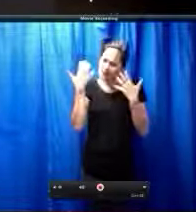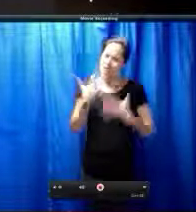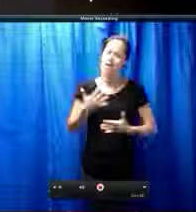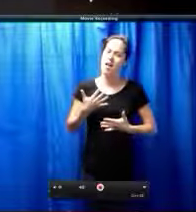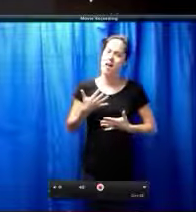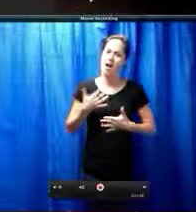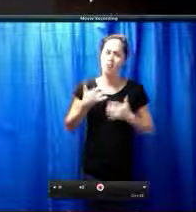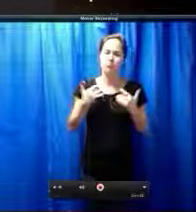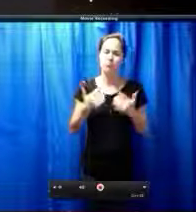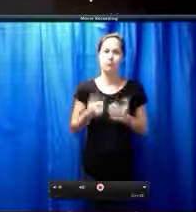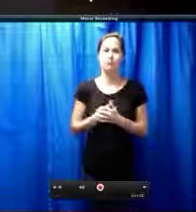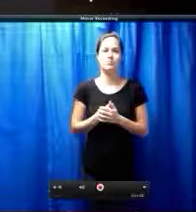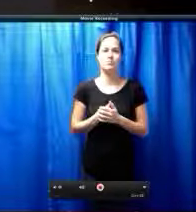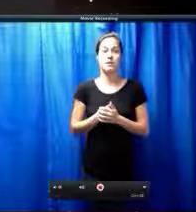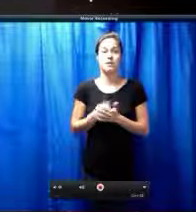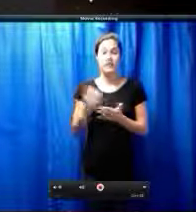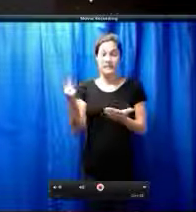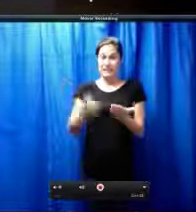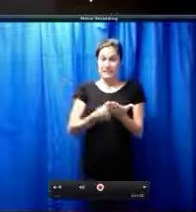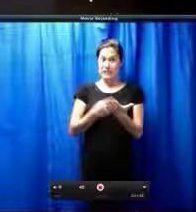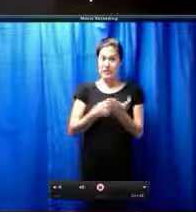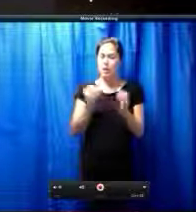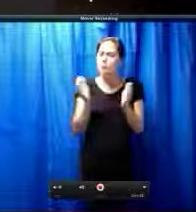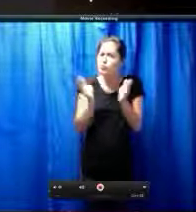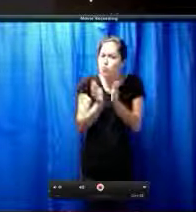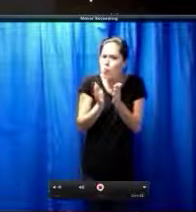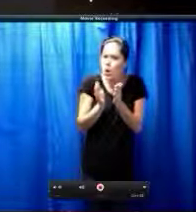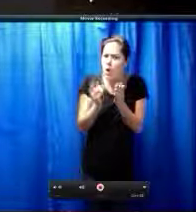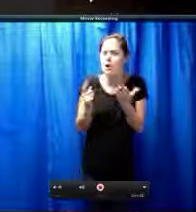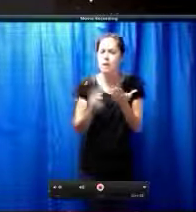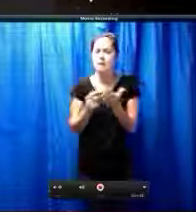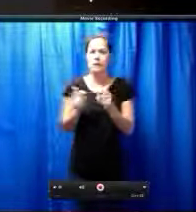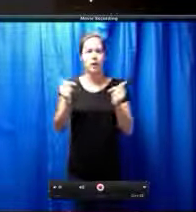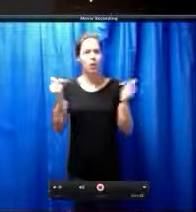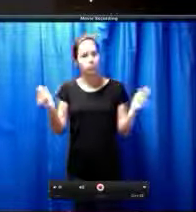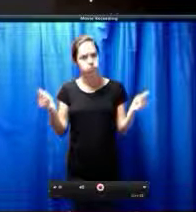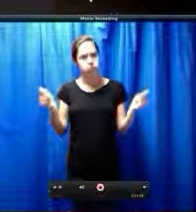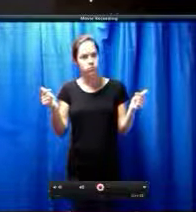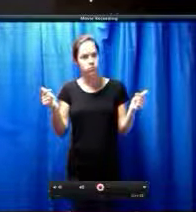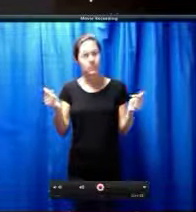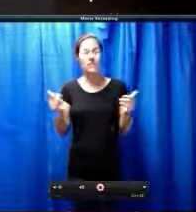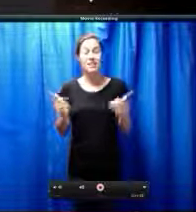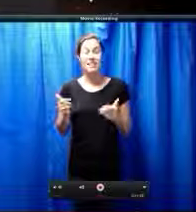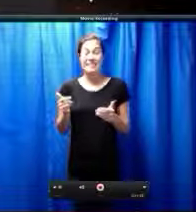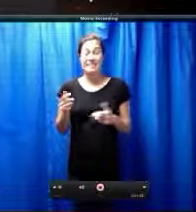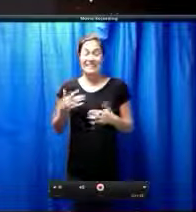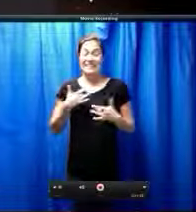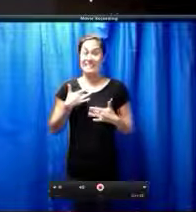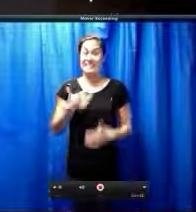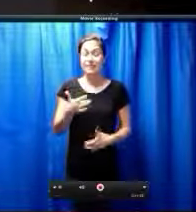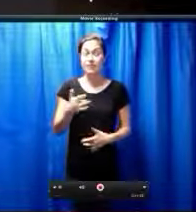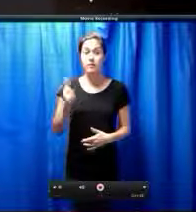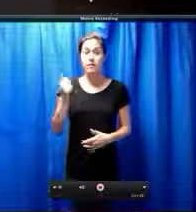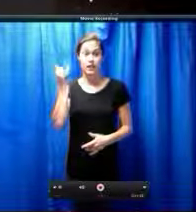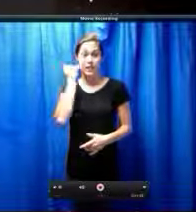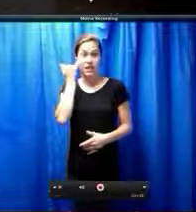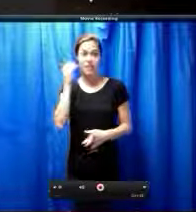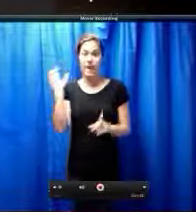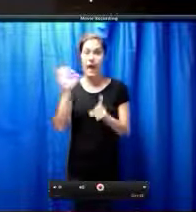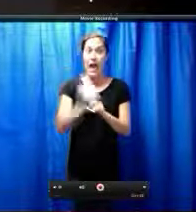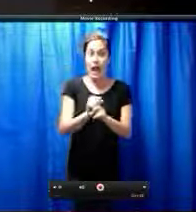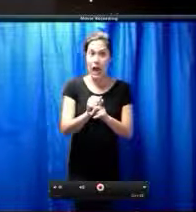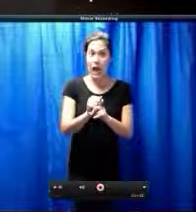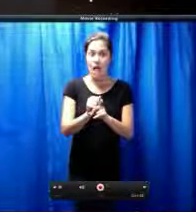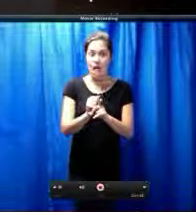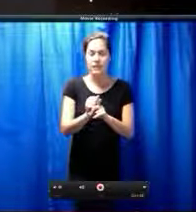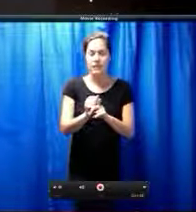they can be small, sometimes they're not. Yet usually when we catch it, it's a bit later, and they have to combine radiation